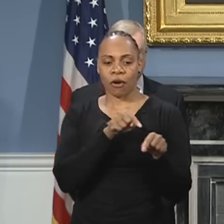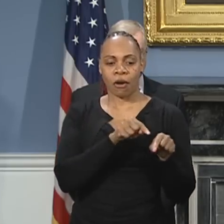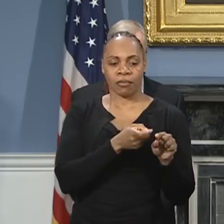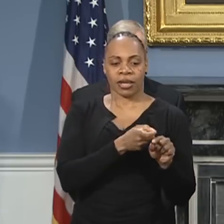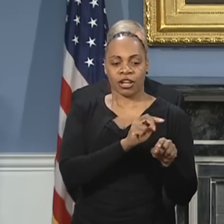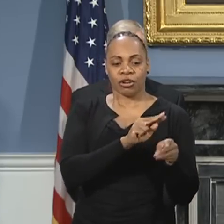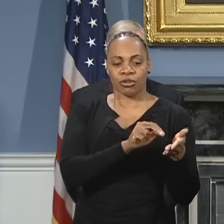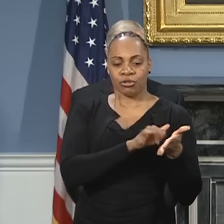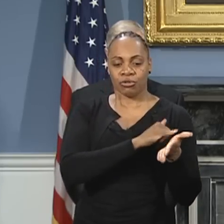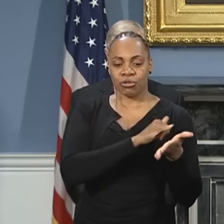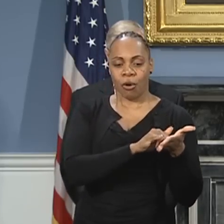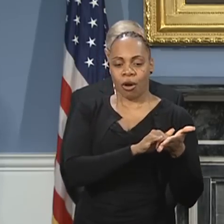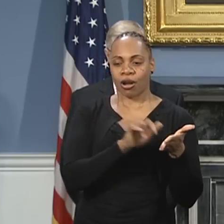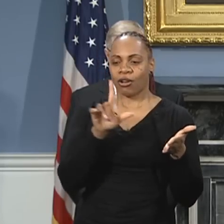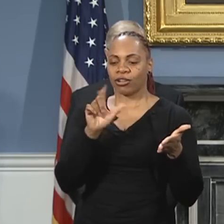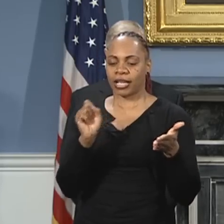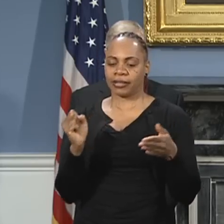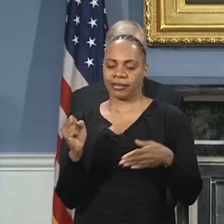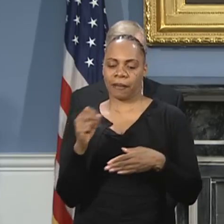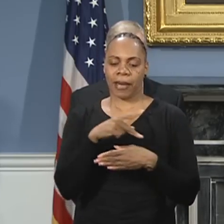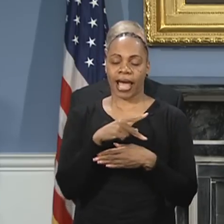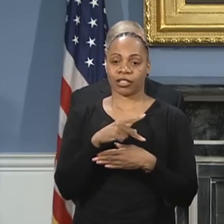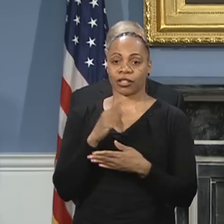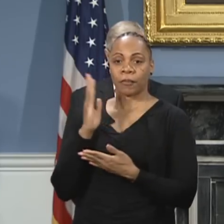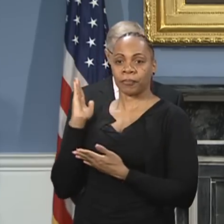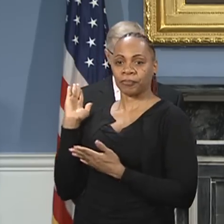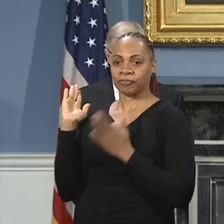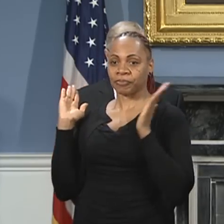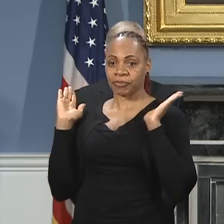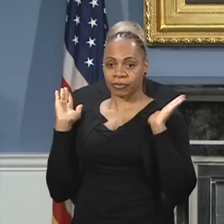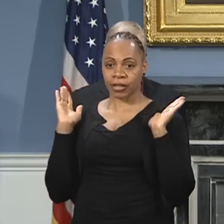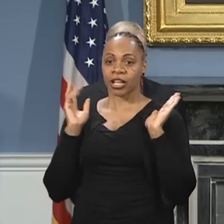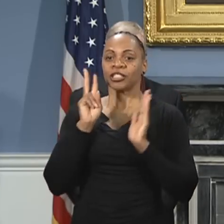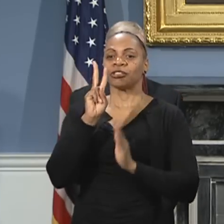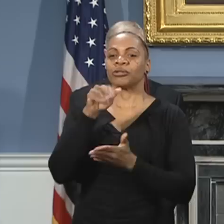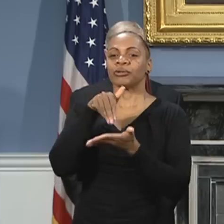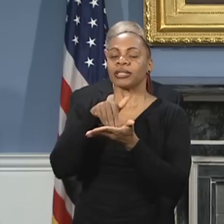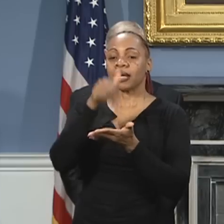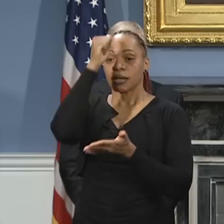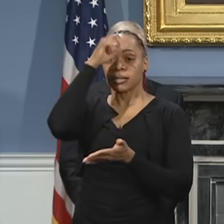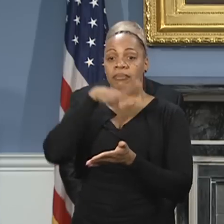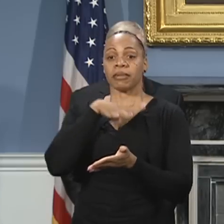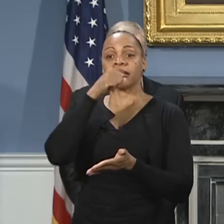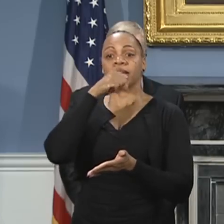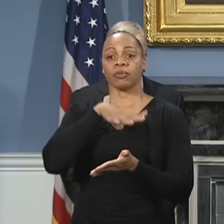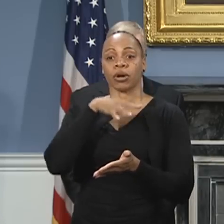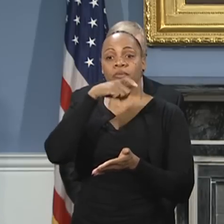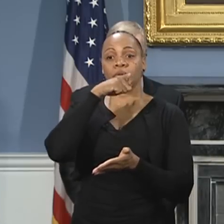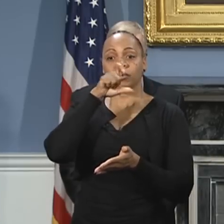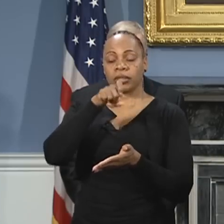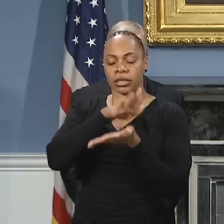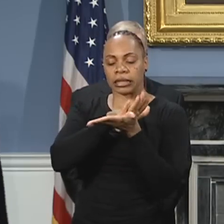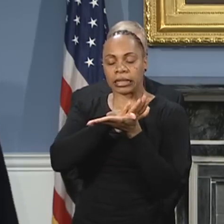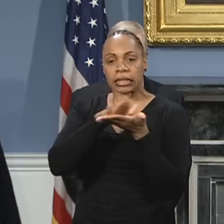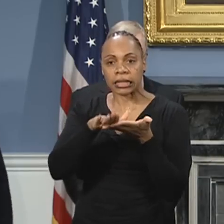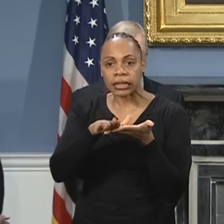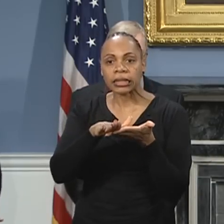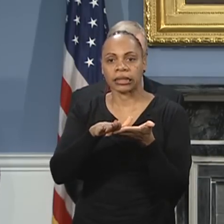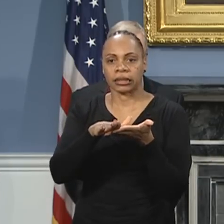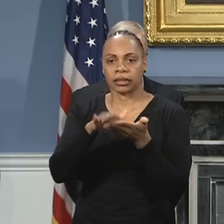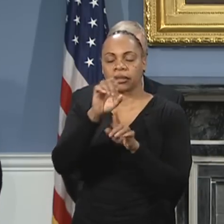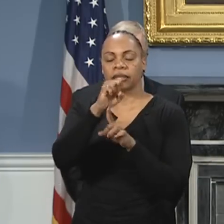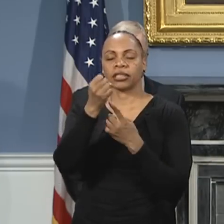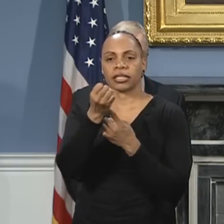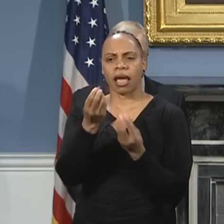Angeles and back, and that's what these 2,000 men and women have to cover under adverse conditions and with lots of traffic in the way. So that's